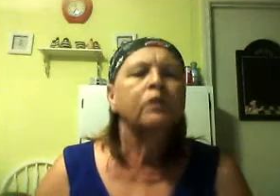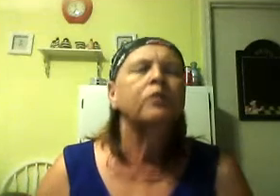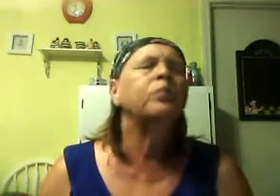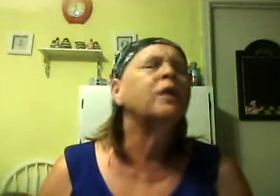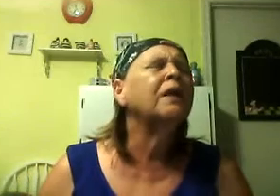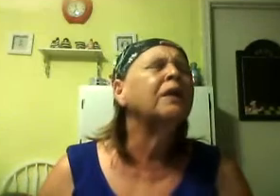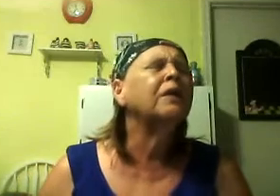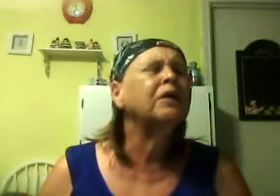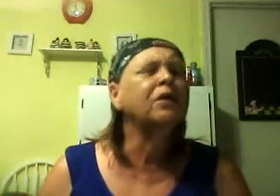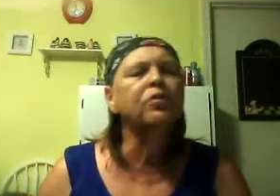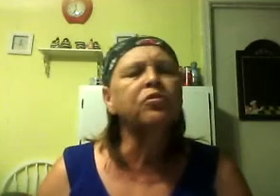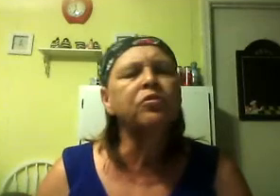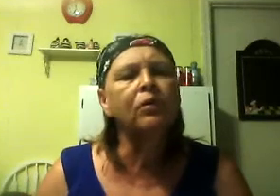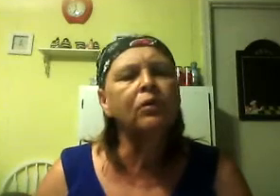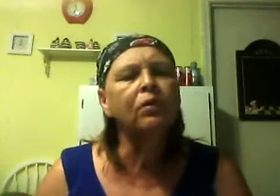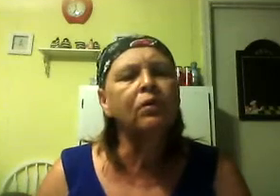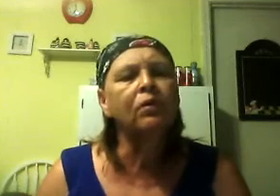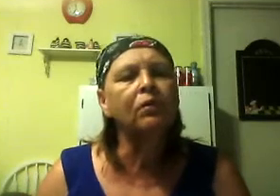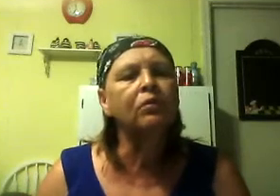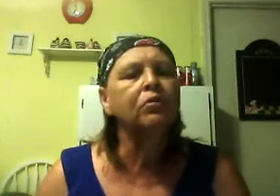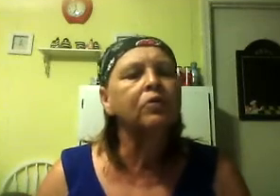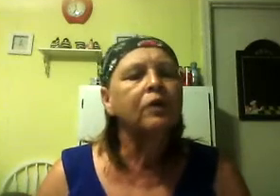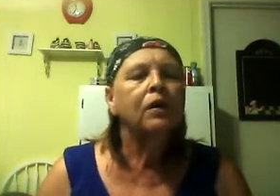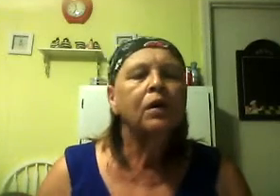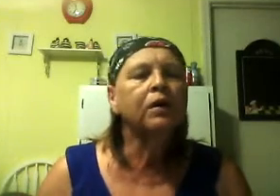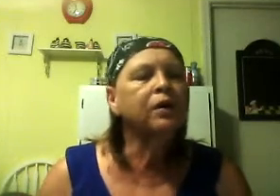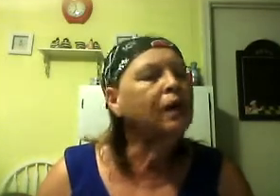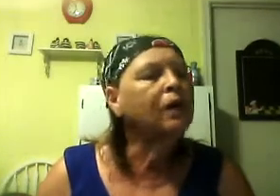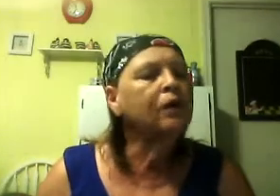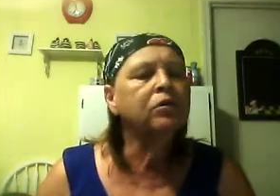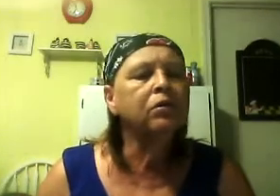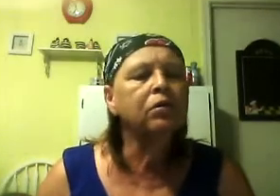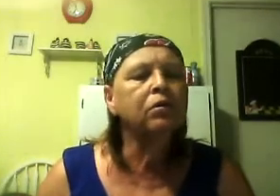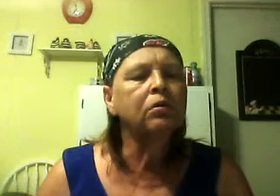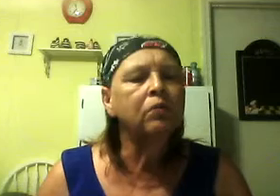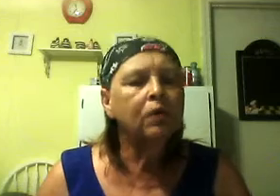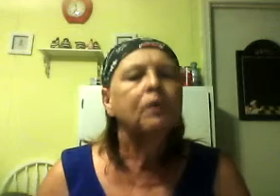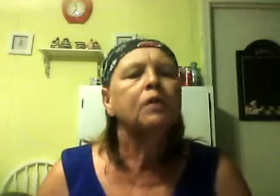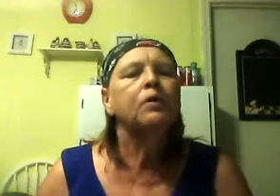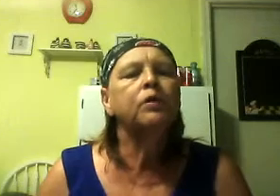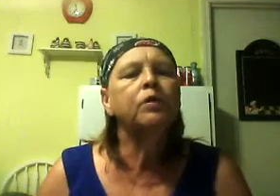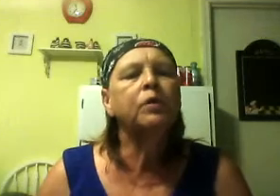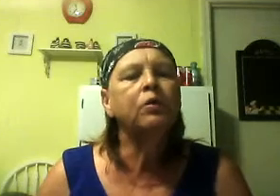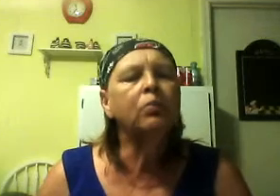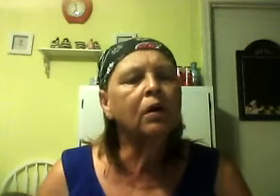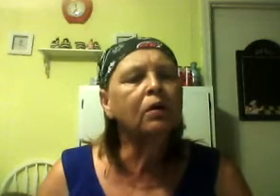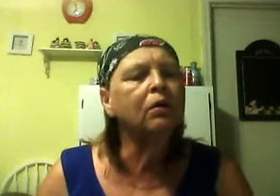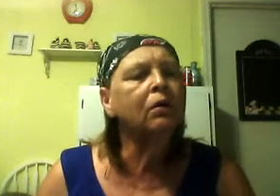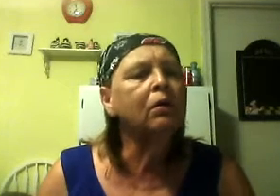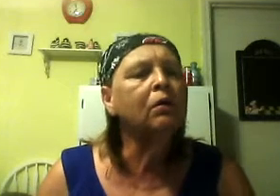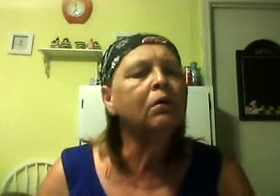the brightest stars. I got you deep in my